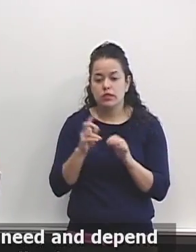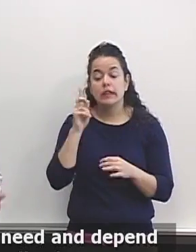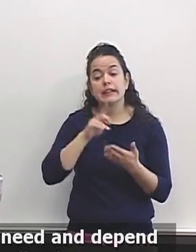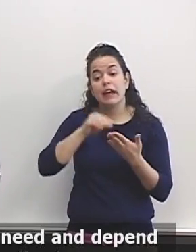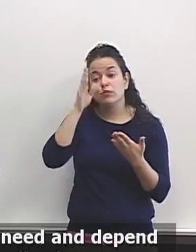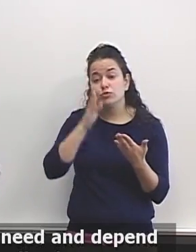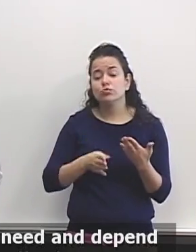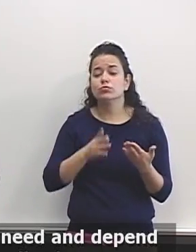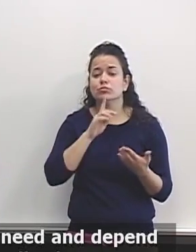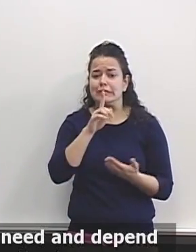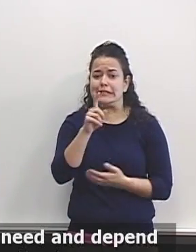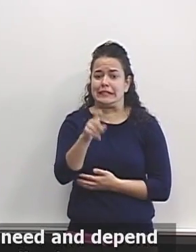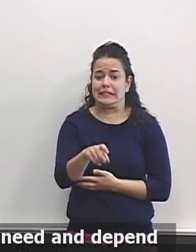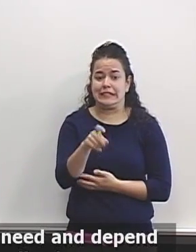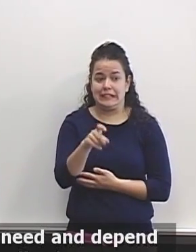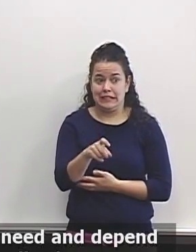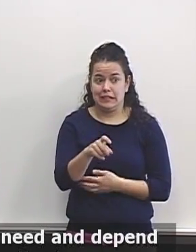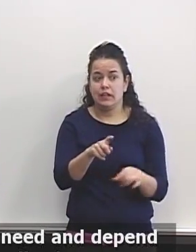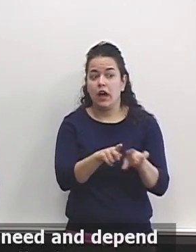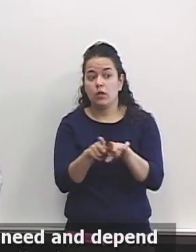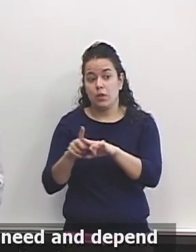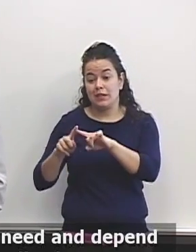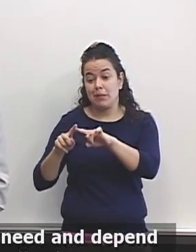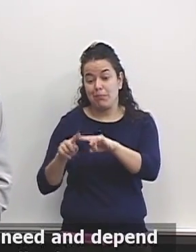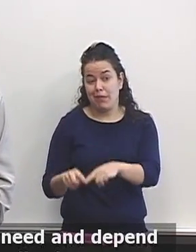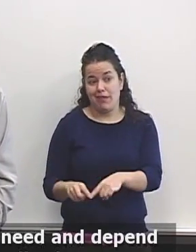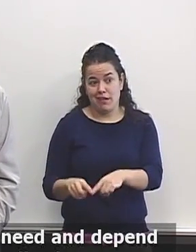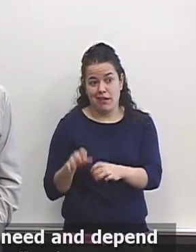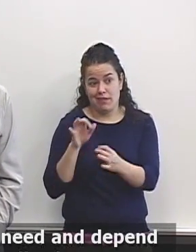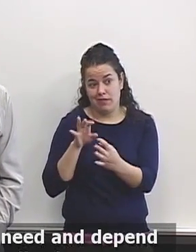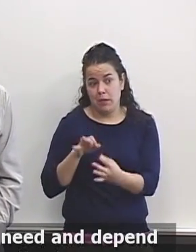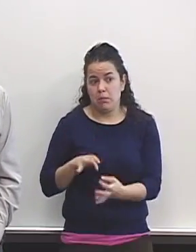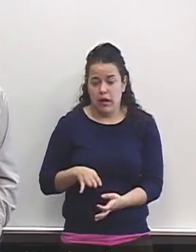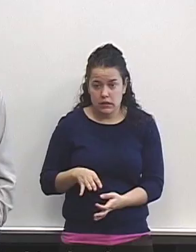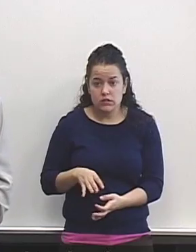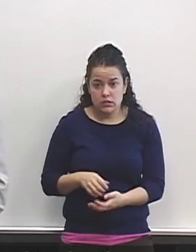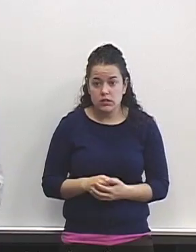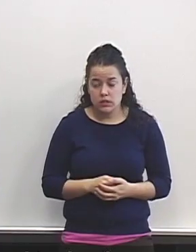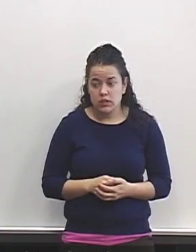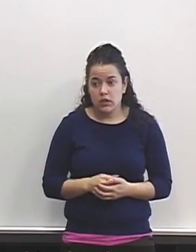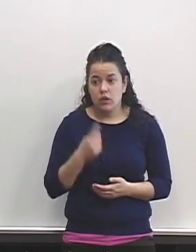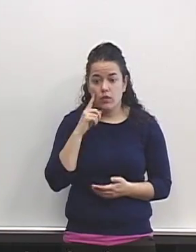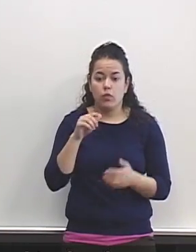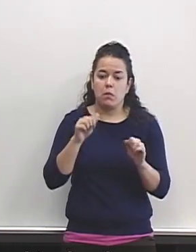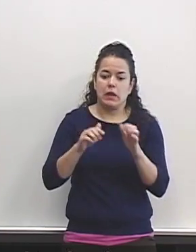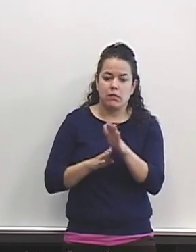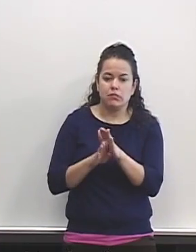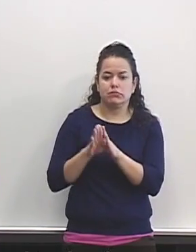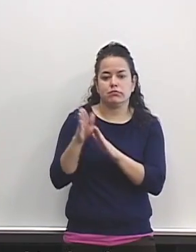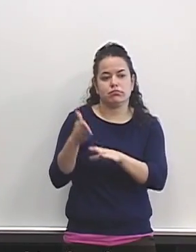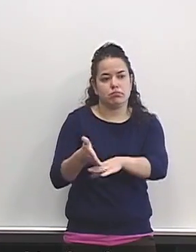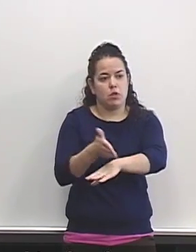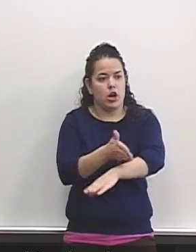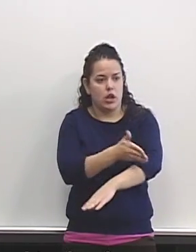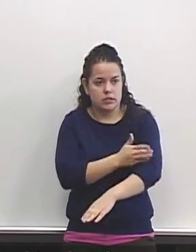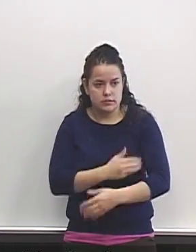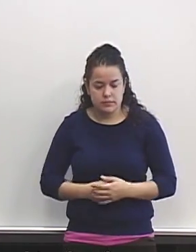need and depend on feedback to progress and to develop.